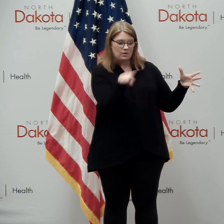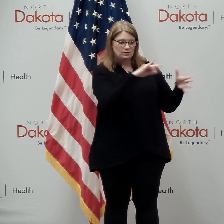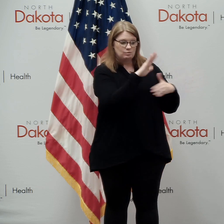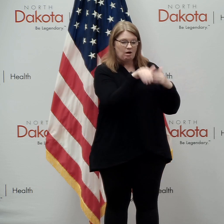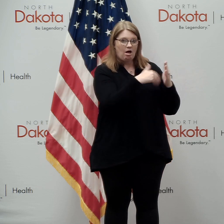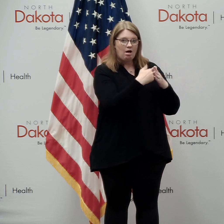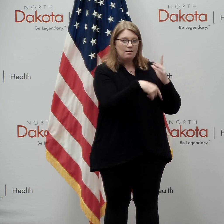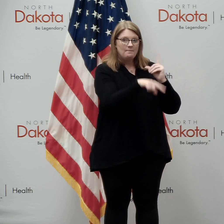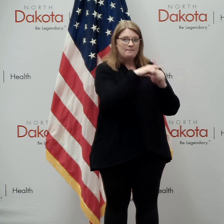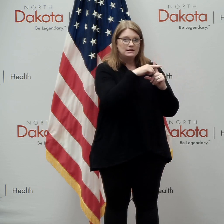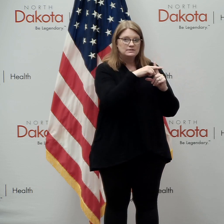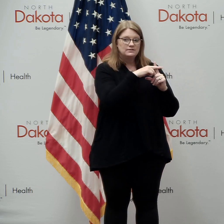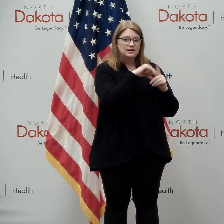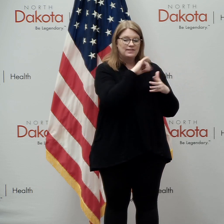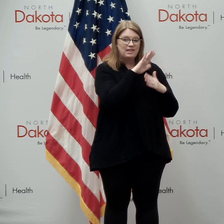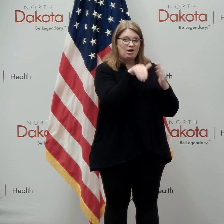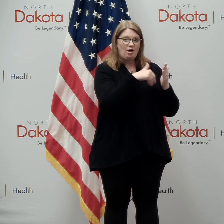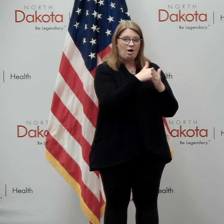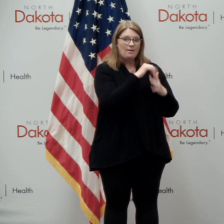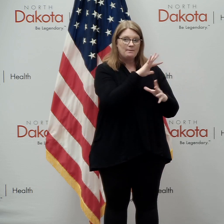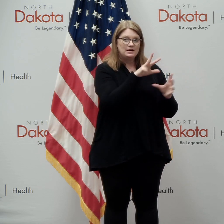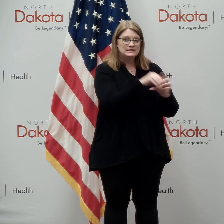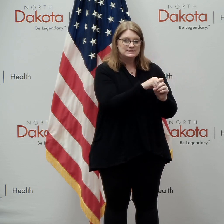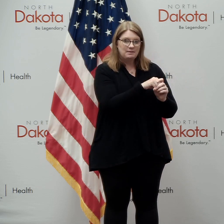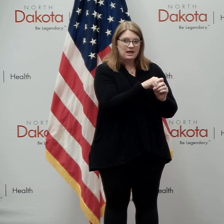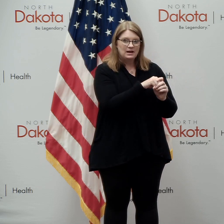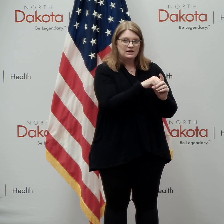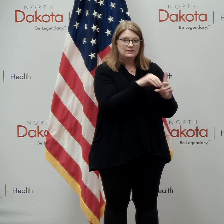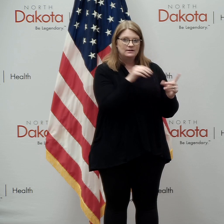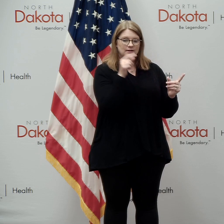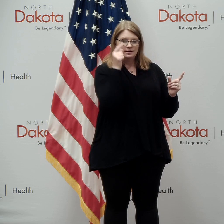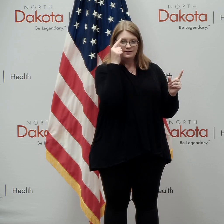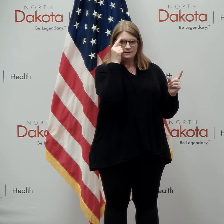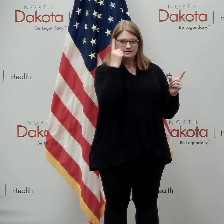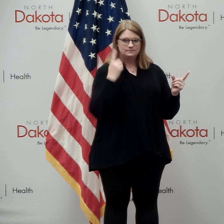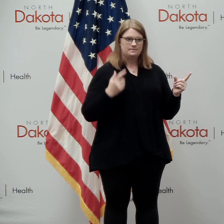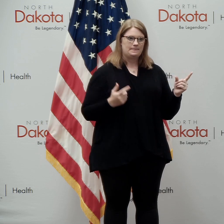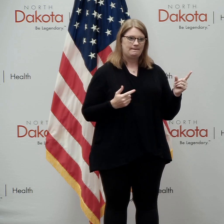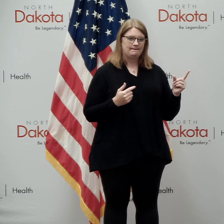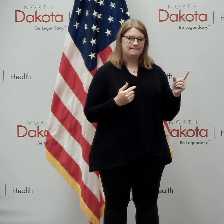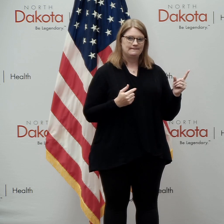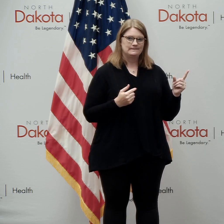all participated with a